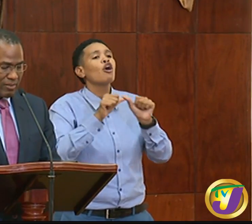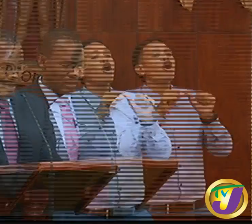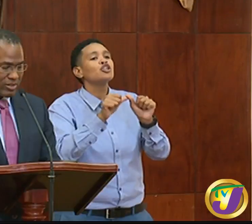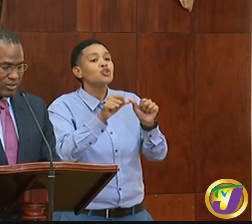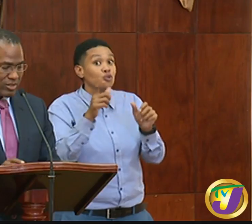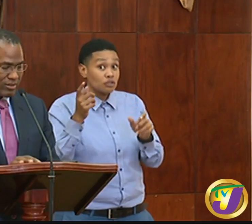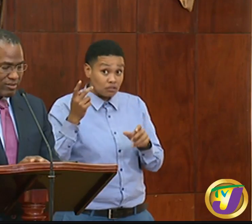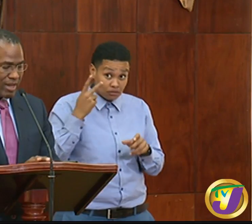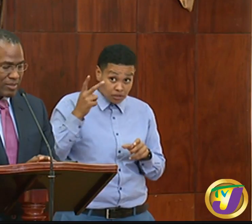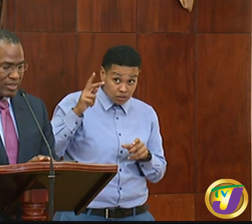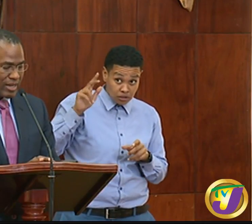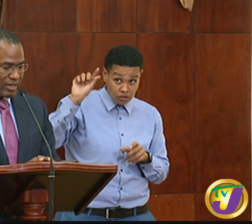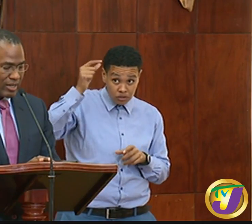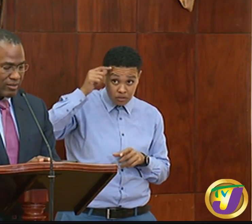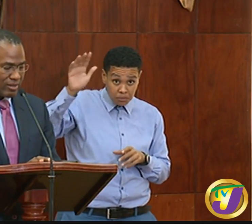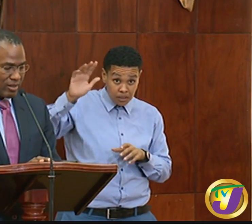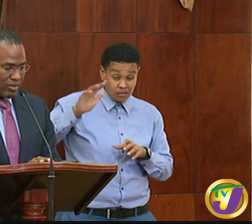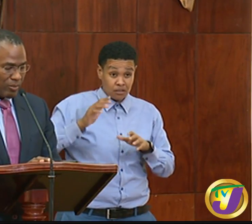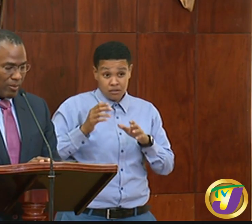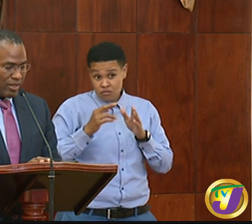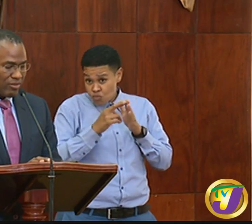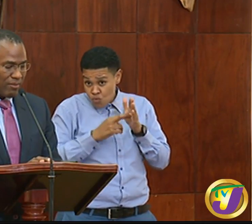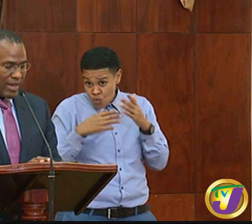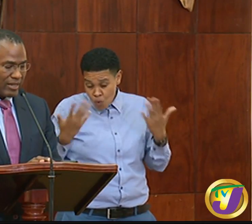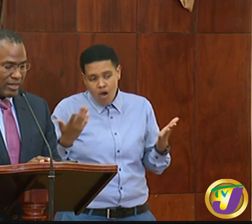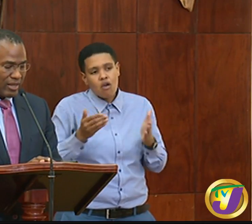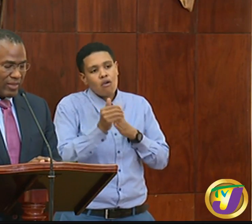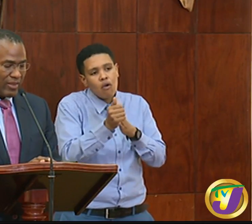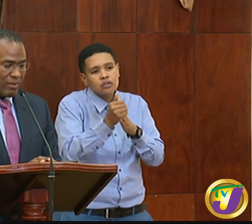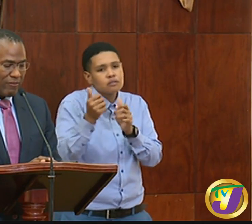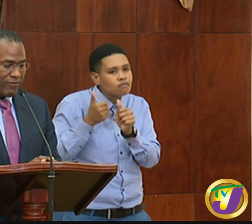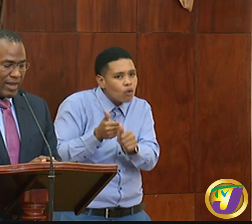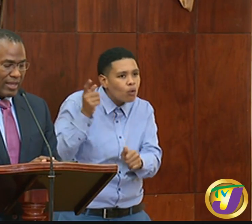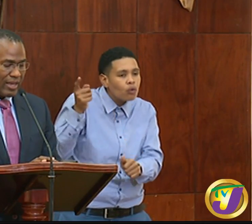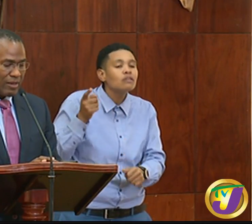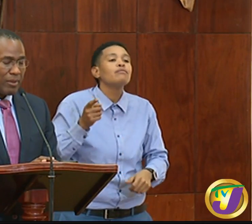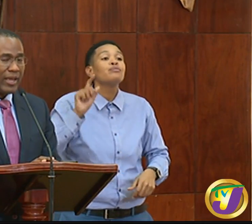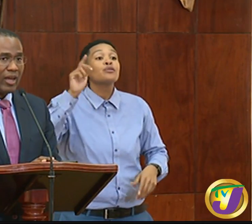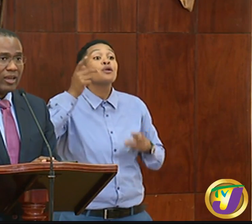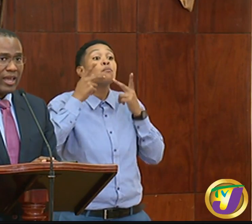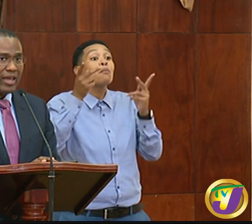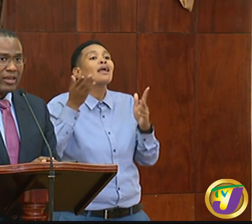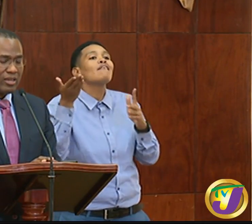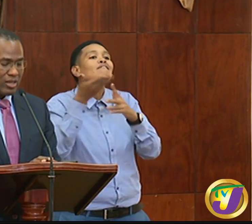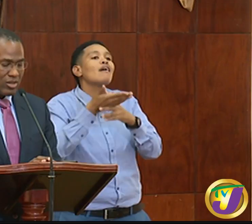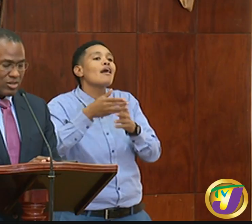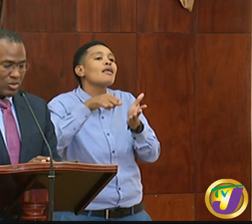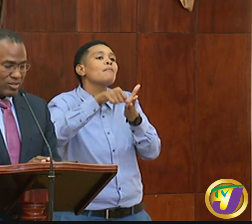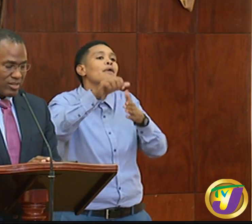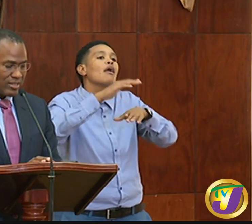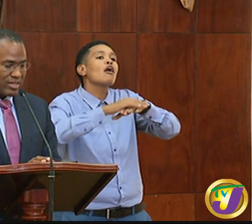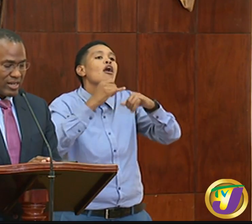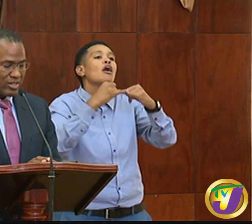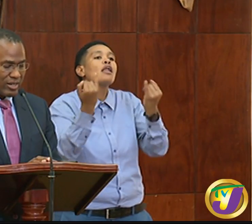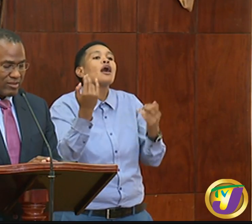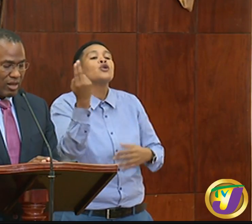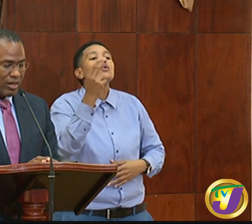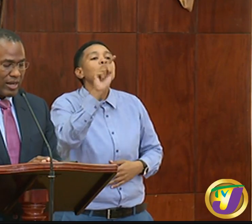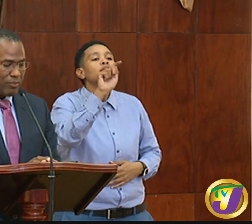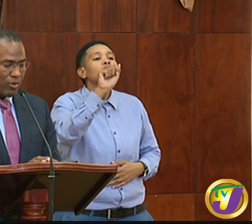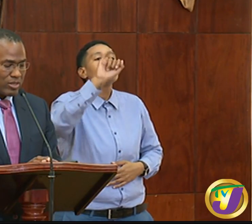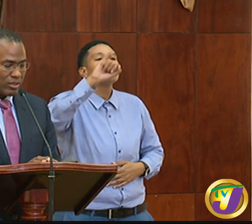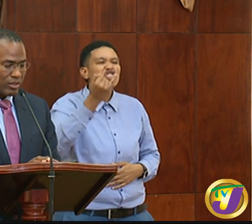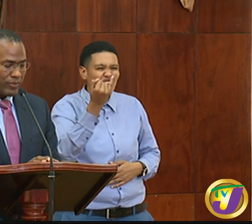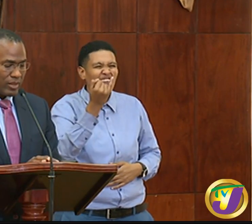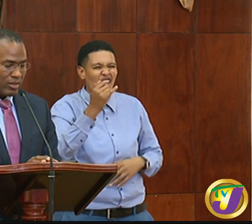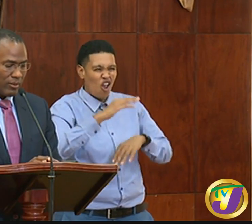be guided by the GOJ's established guidelines. The public is reminded that they may file and pay online using the TAJ's